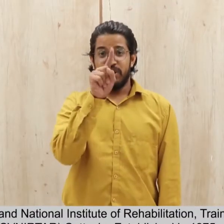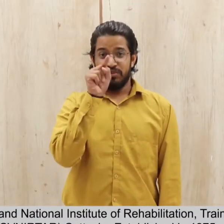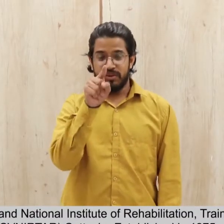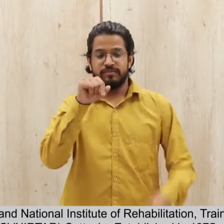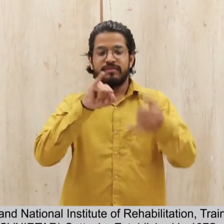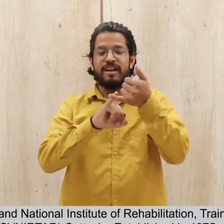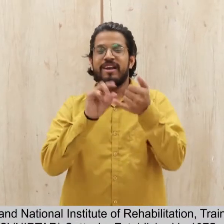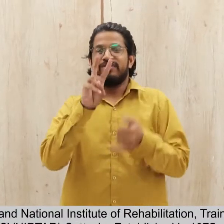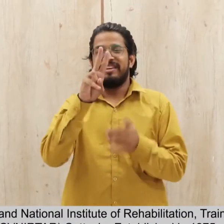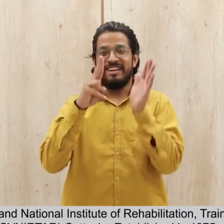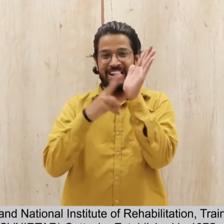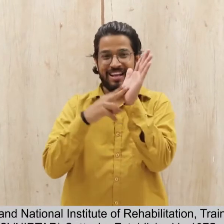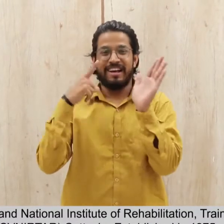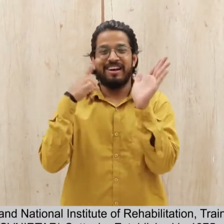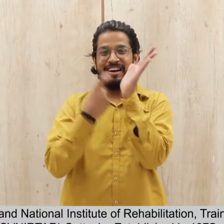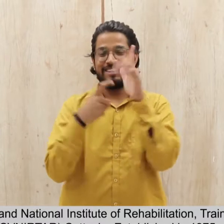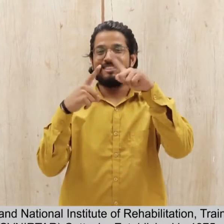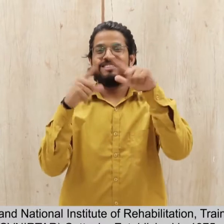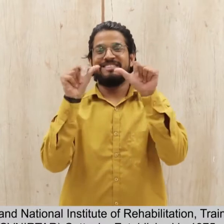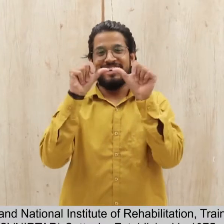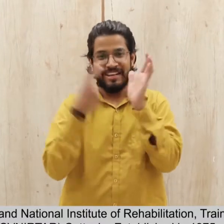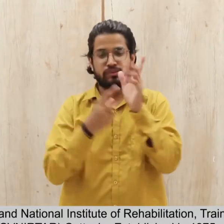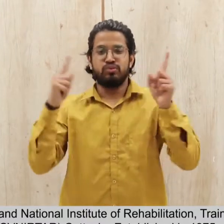Swami Vivekanand National Institute of Rehabilitation Training and Research,